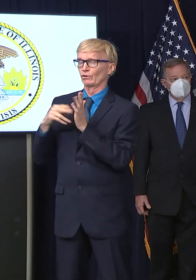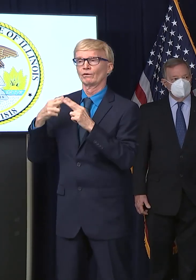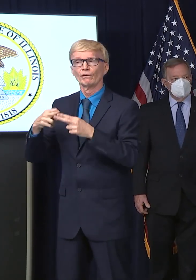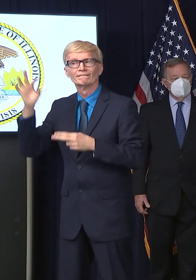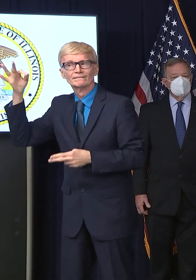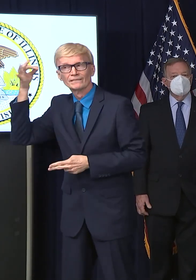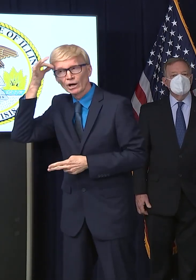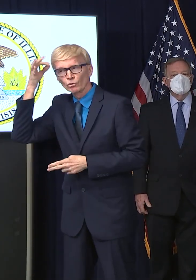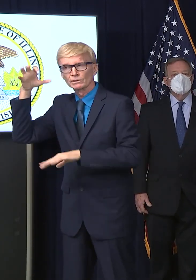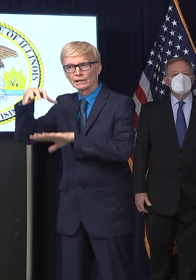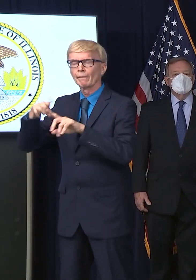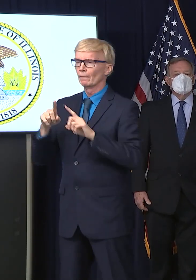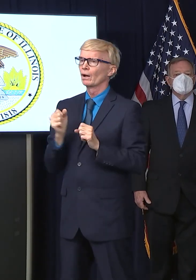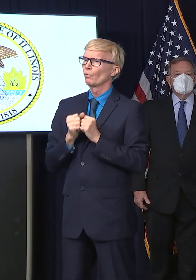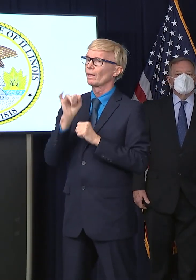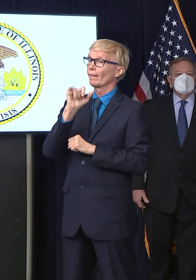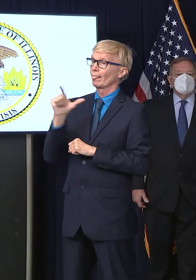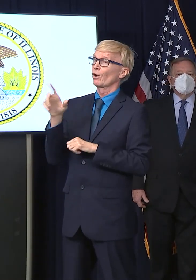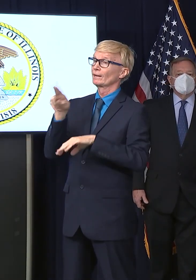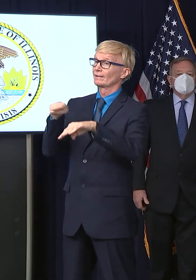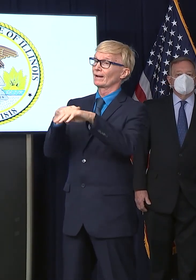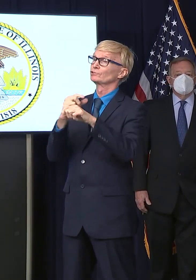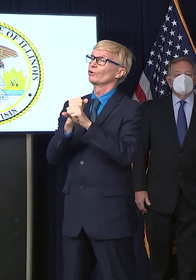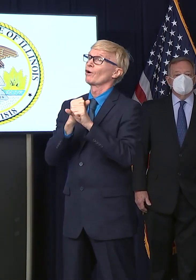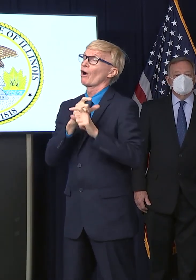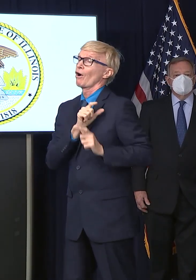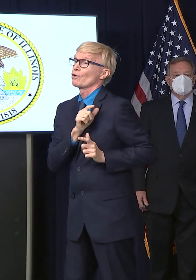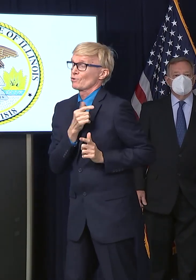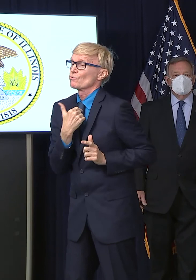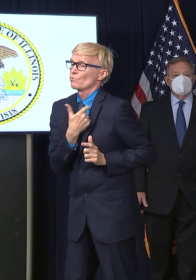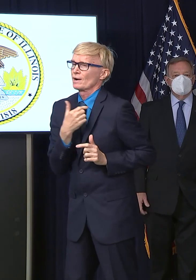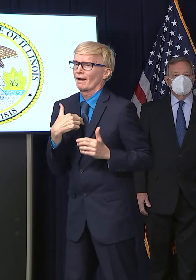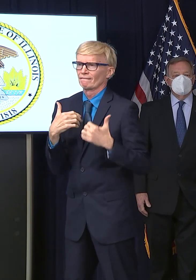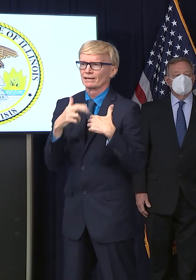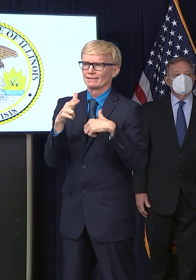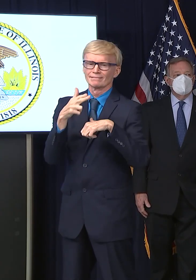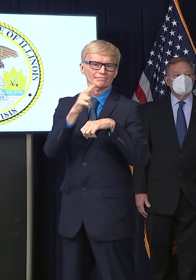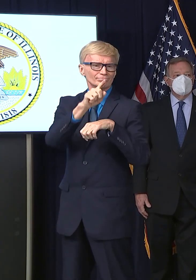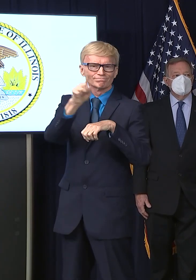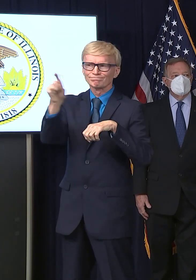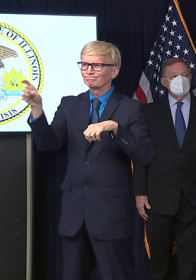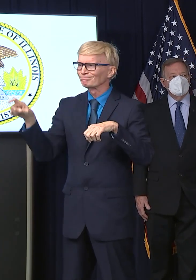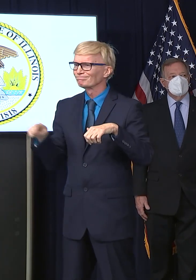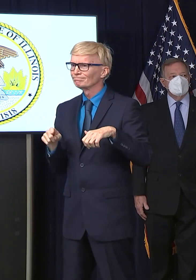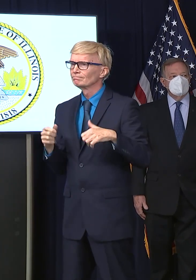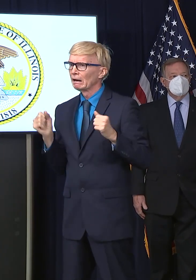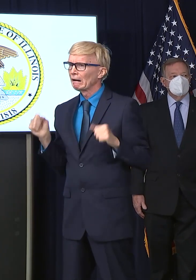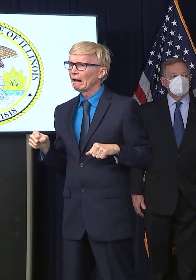we're building out with our Illinois National Guard and local resources wherever is appropriate for us to get the